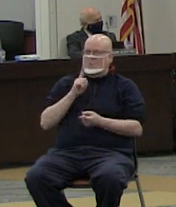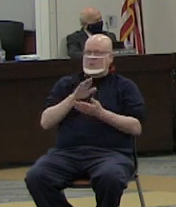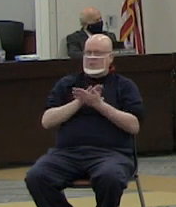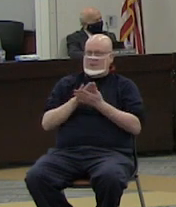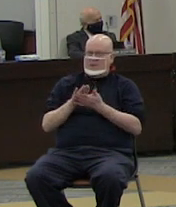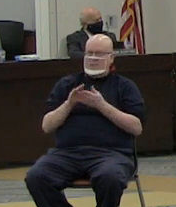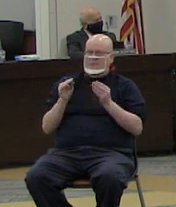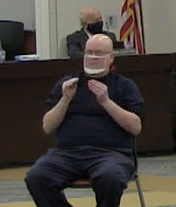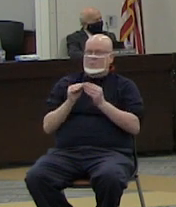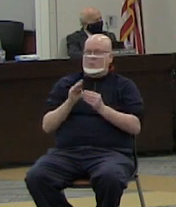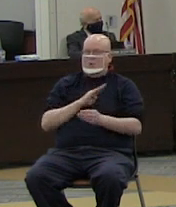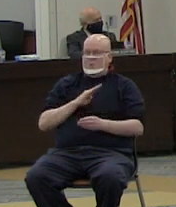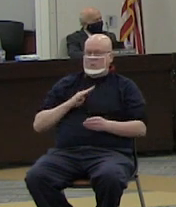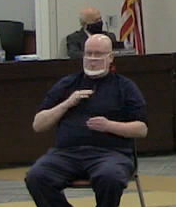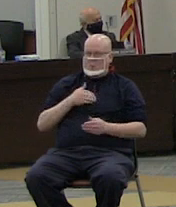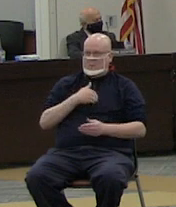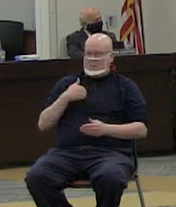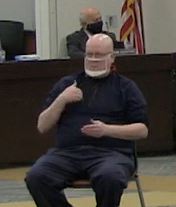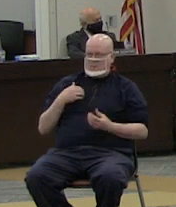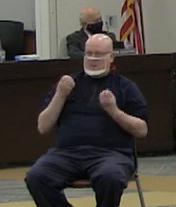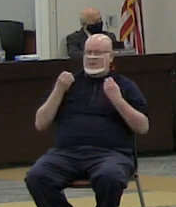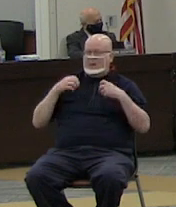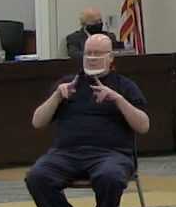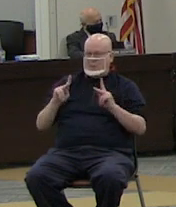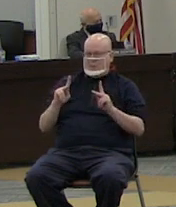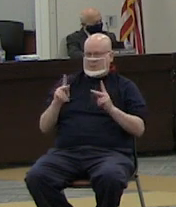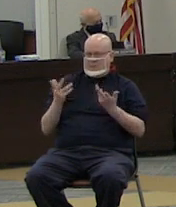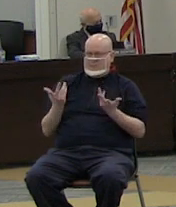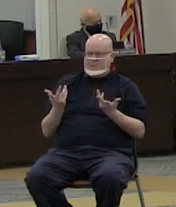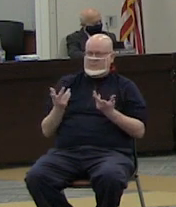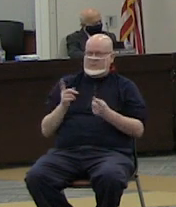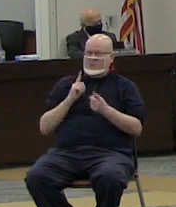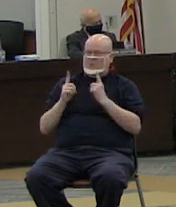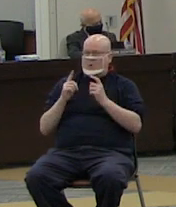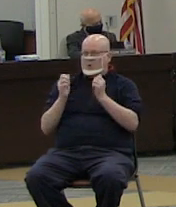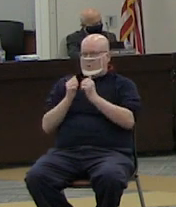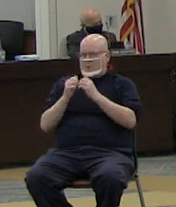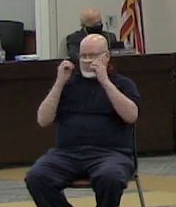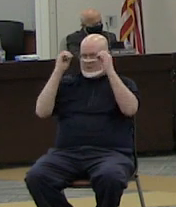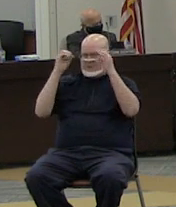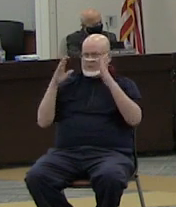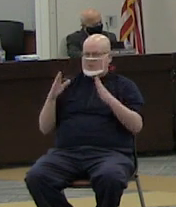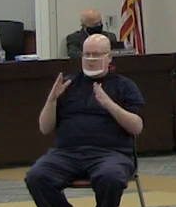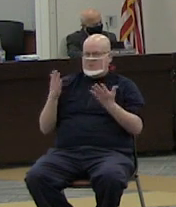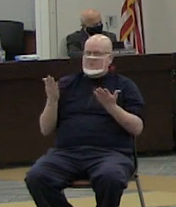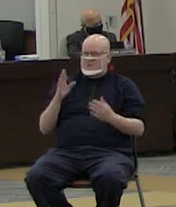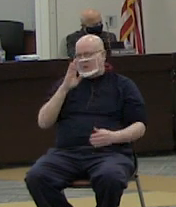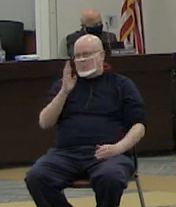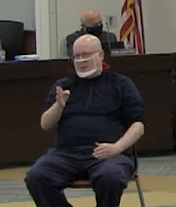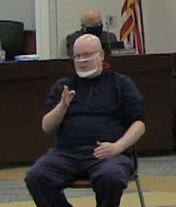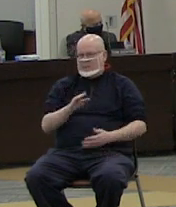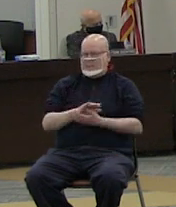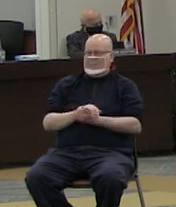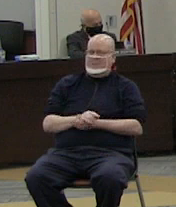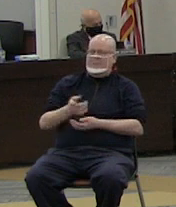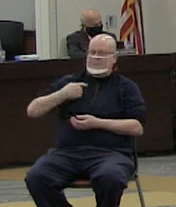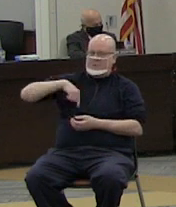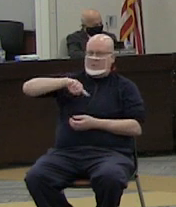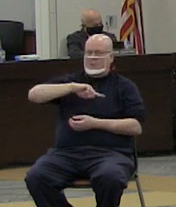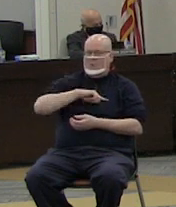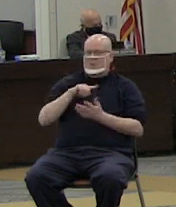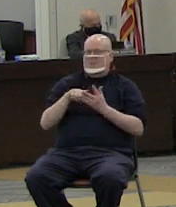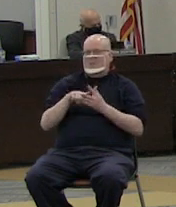if more board members had an opportunity to get to talk with our teachers more directly. So we